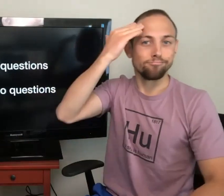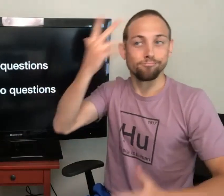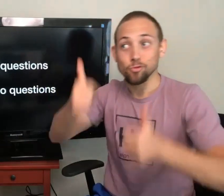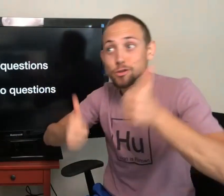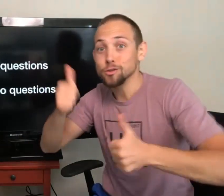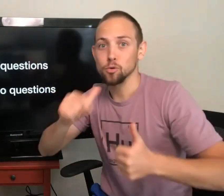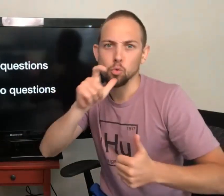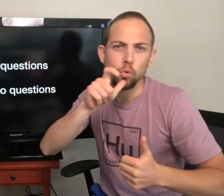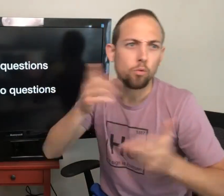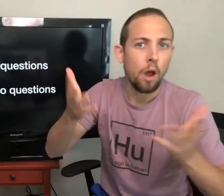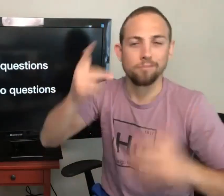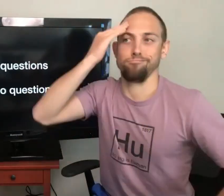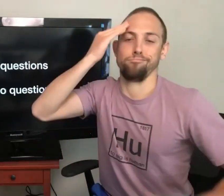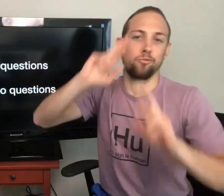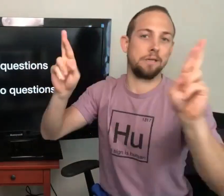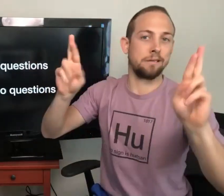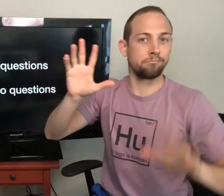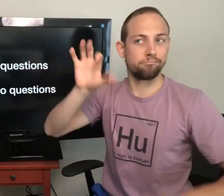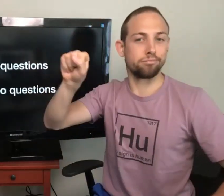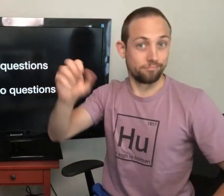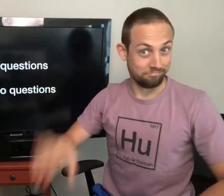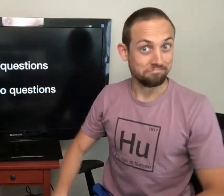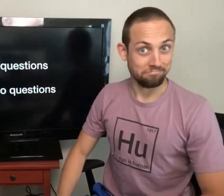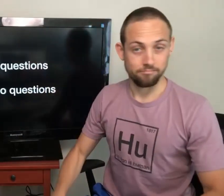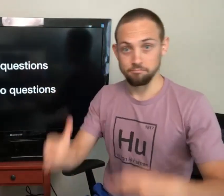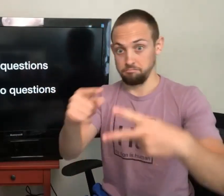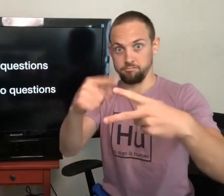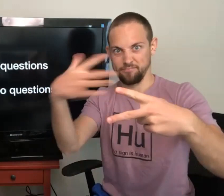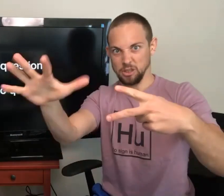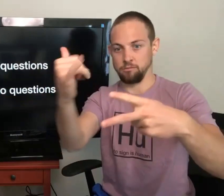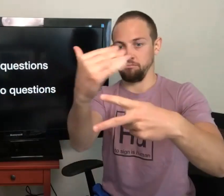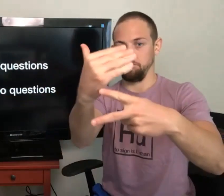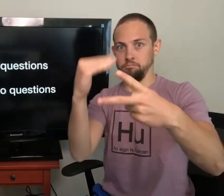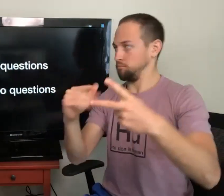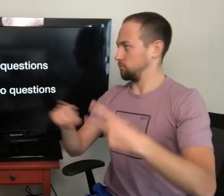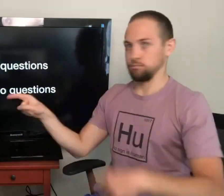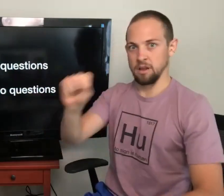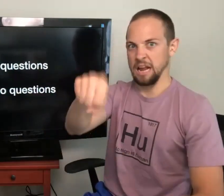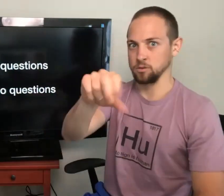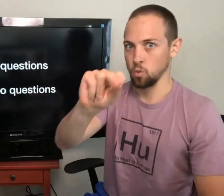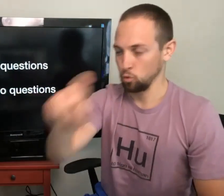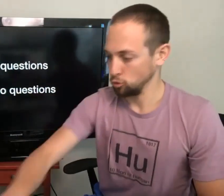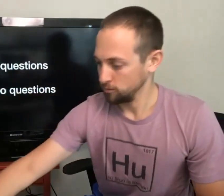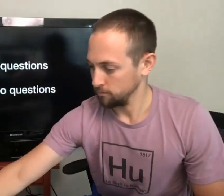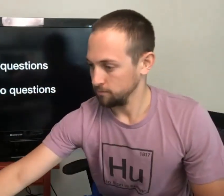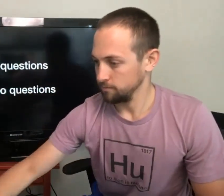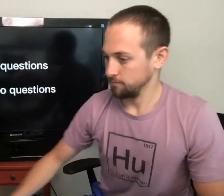with their brows furrowed, you know they're asking you a WH question, and you'll be ready, won't you? Let's move on to today's next